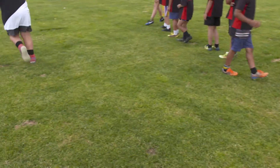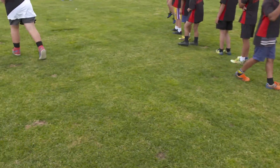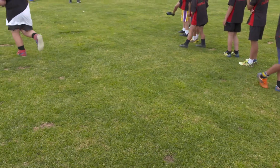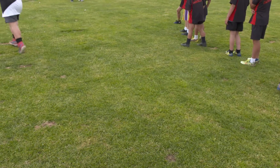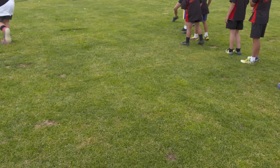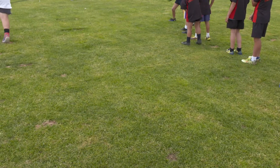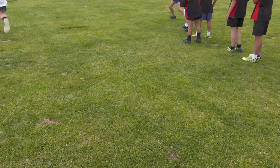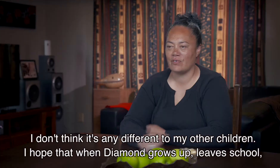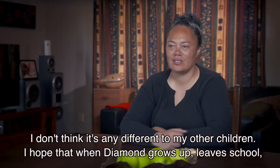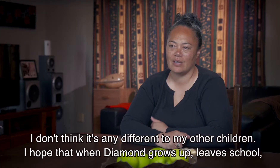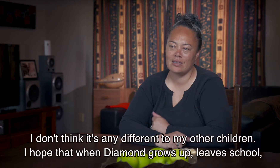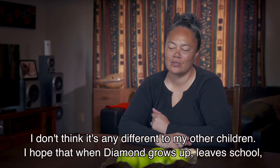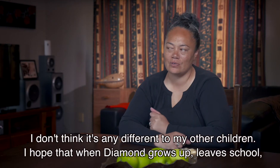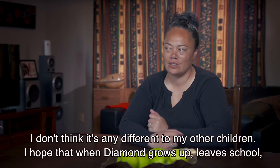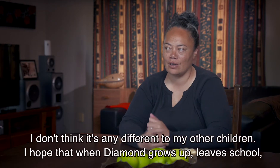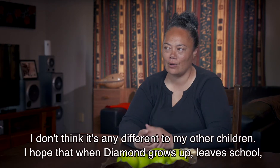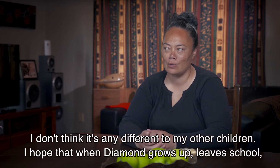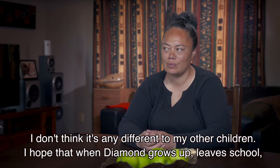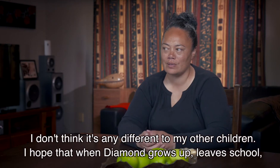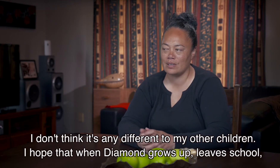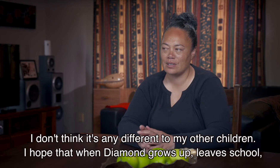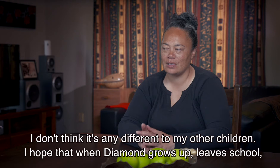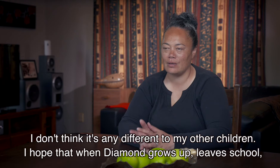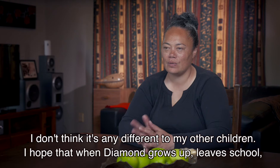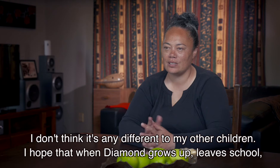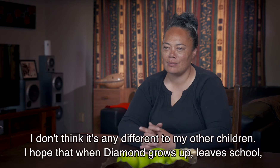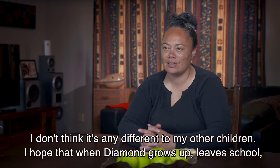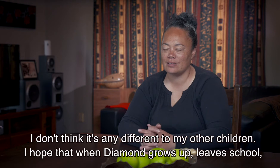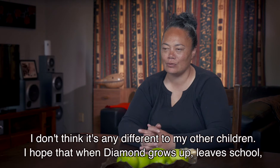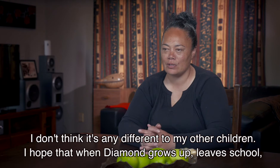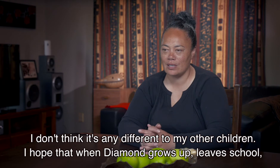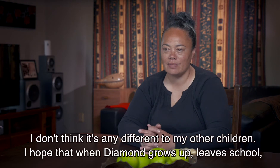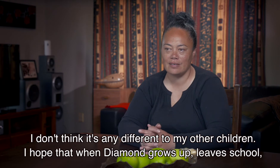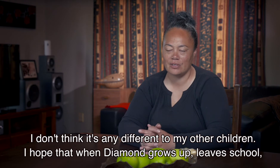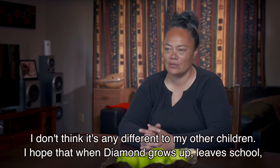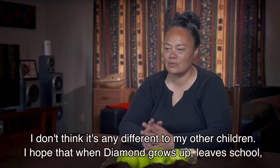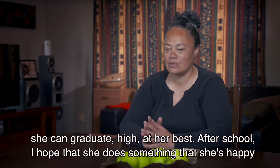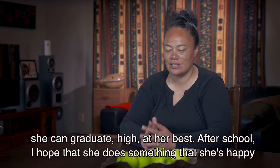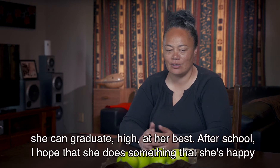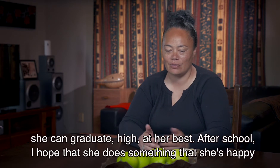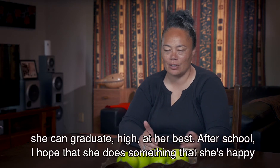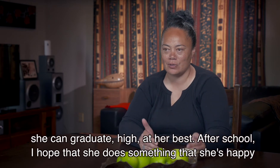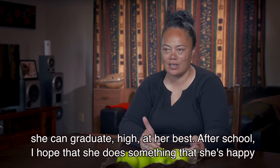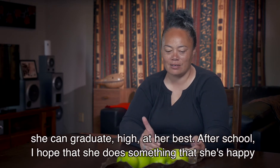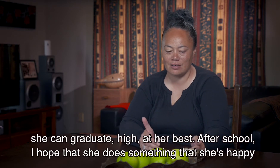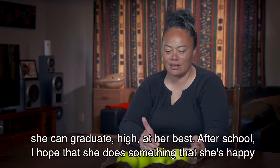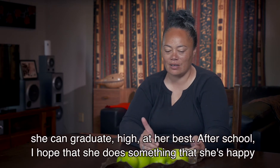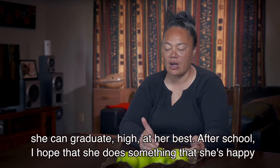I don't think it's any different to my other children. I hope that when Diamond grows up, leaves school, she can graduate